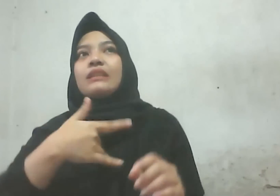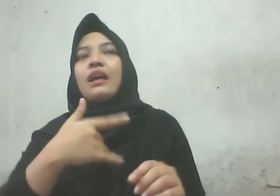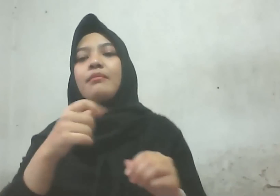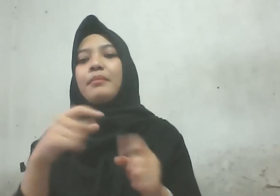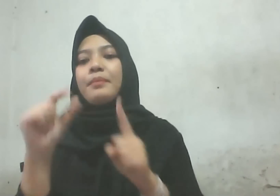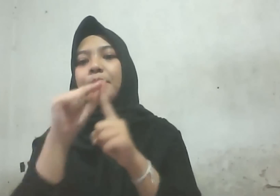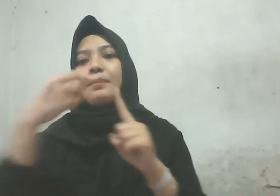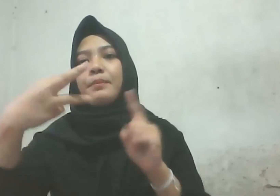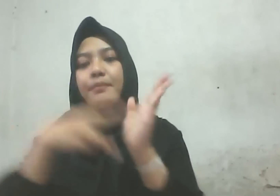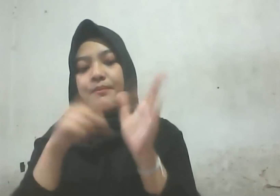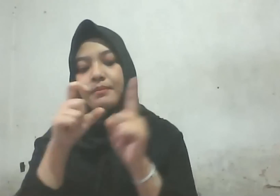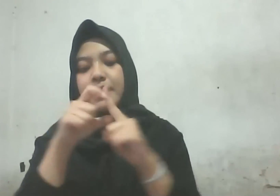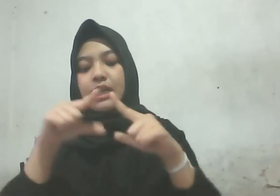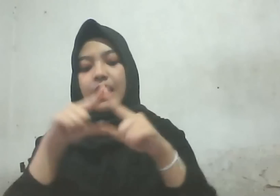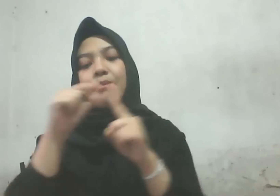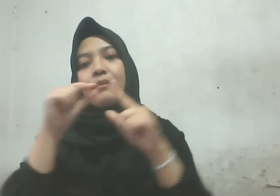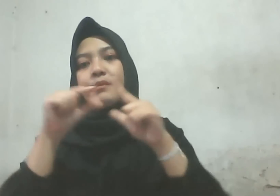a response from you, I think.